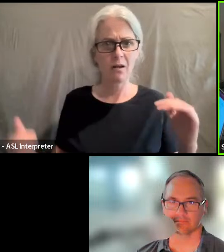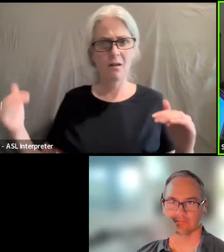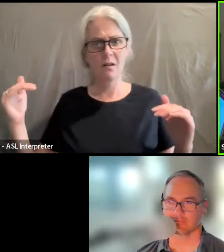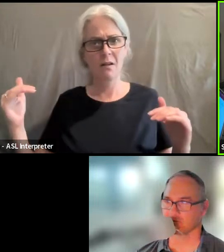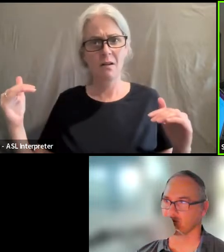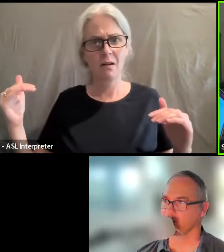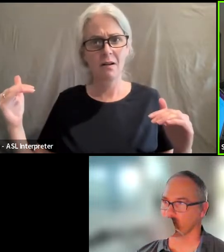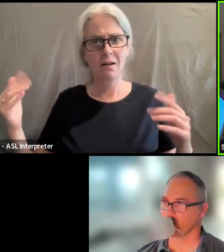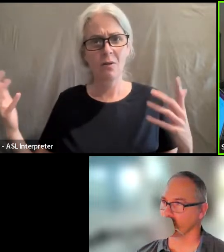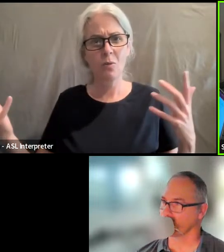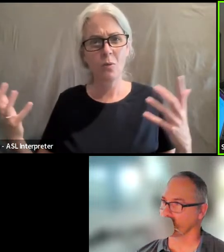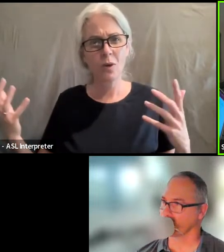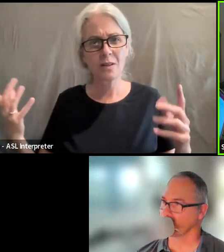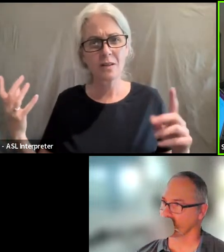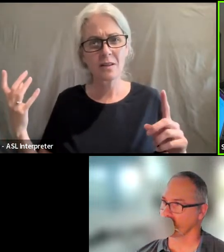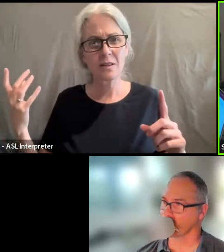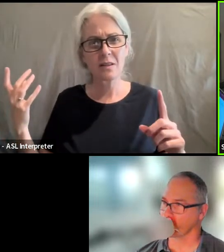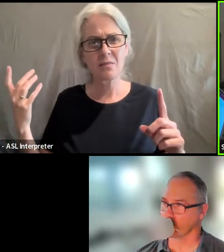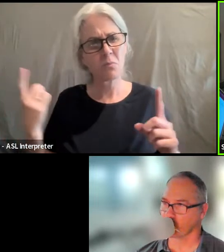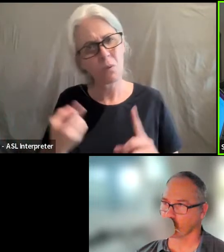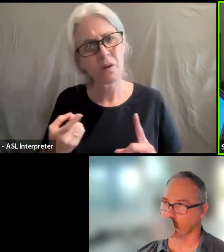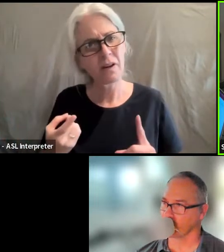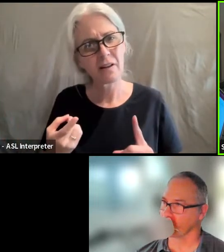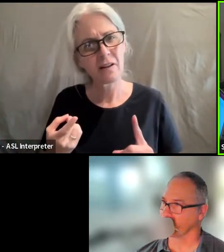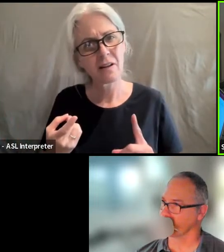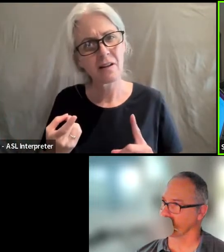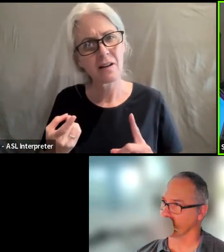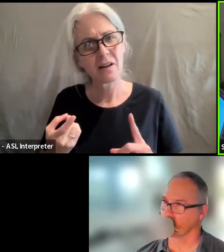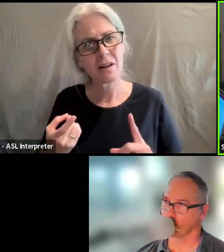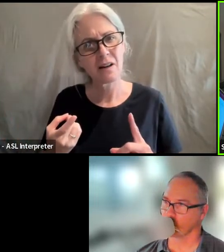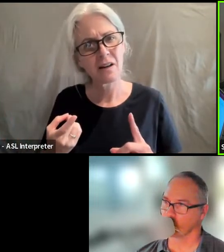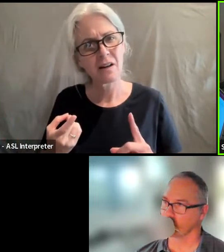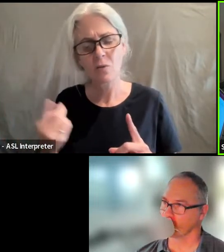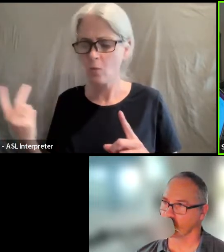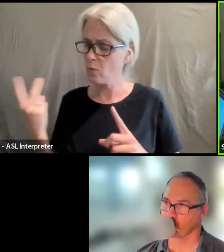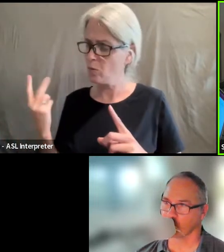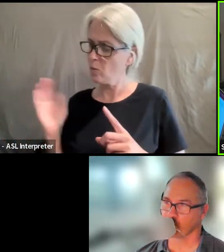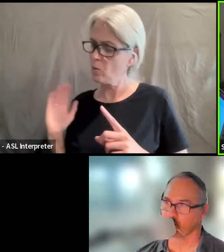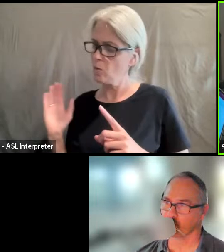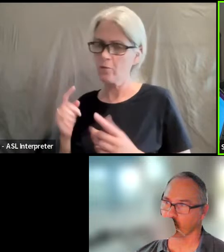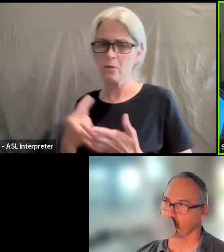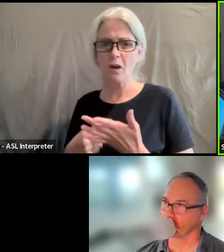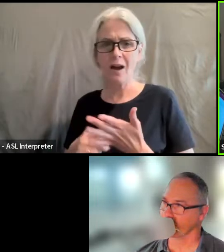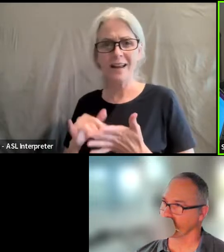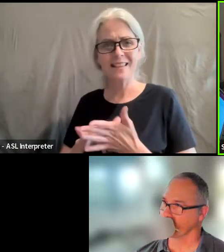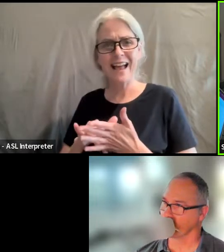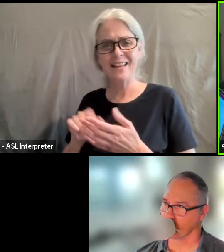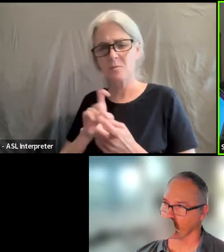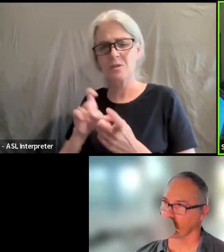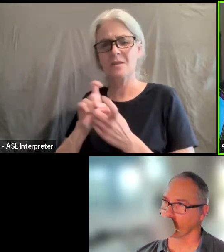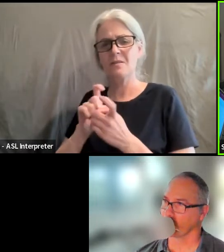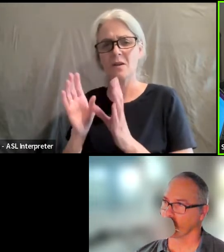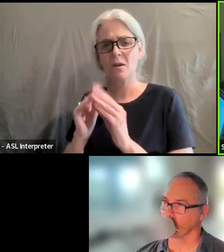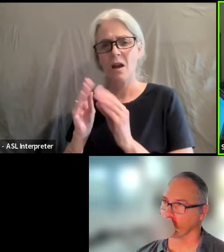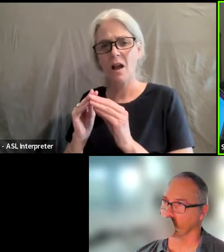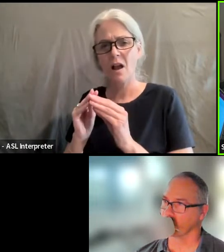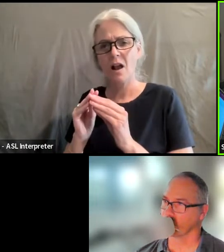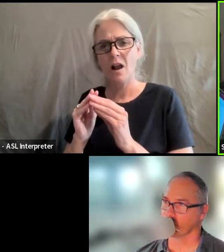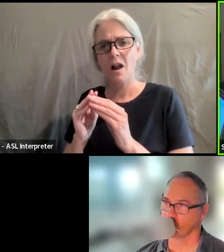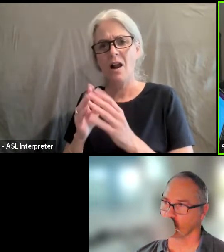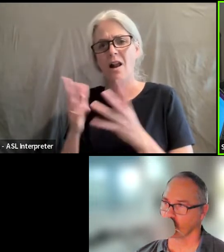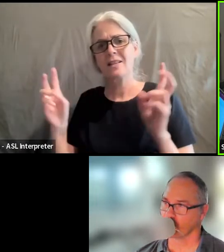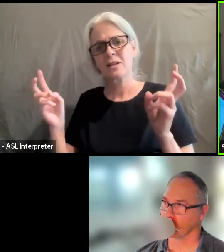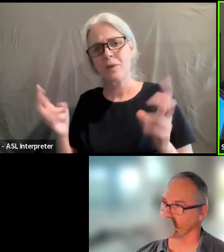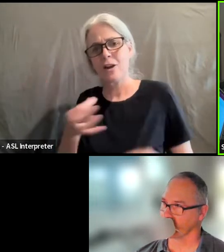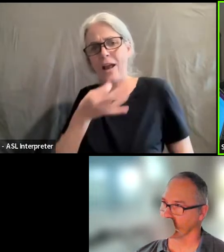So, okay, what's the point? I mean, we were talking in that particular session about subject matter